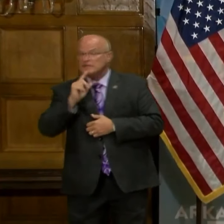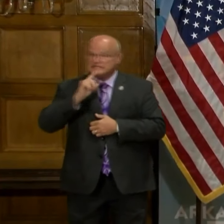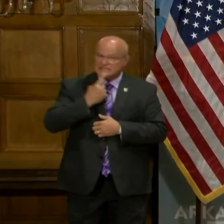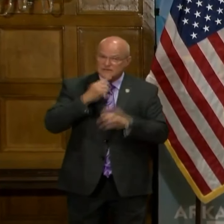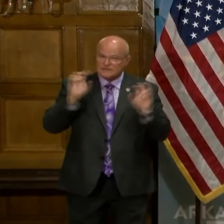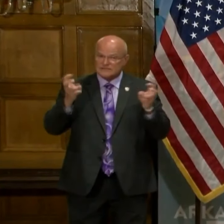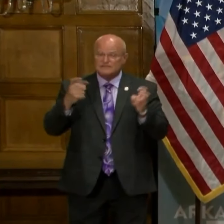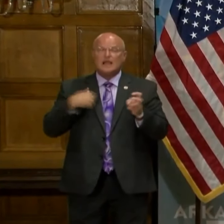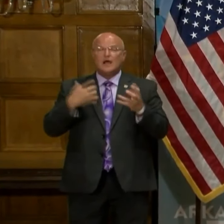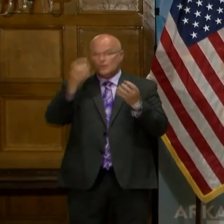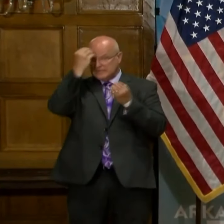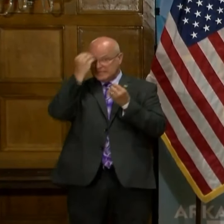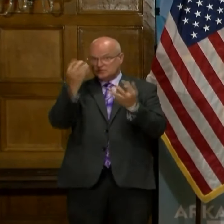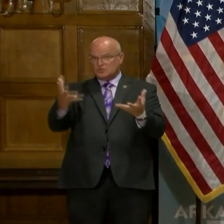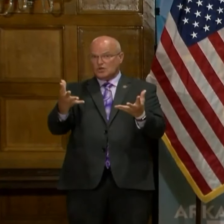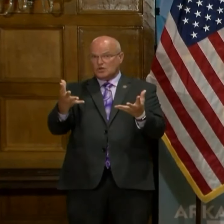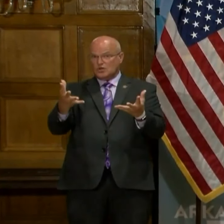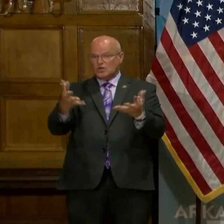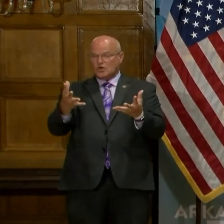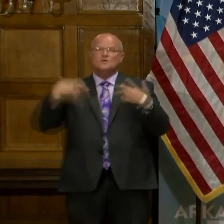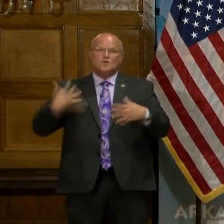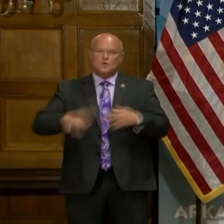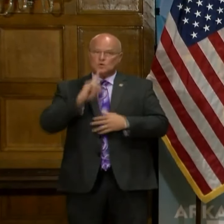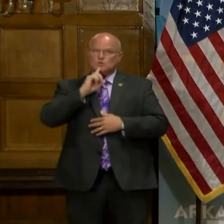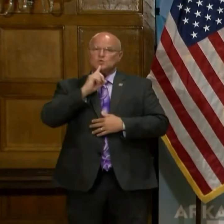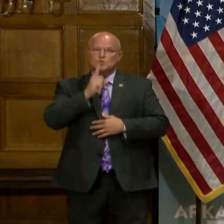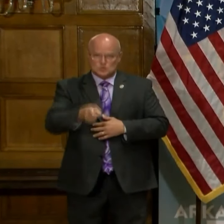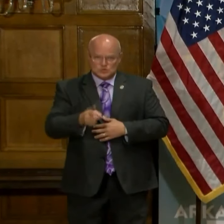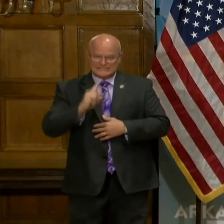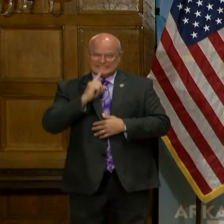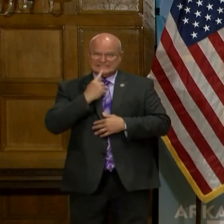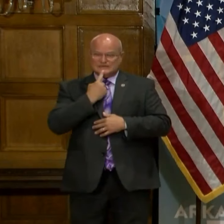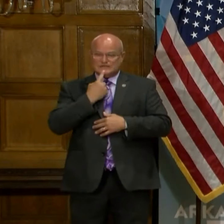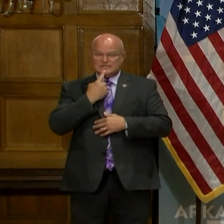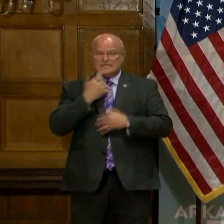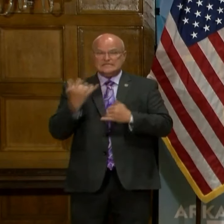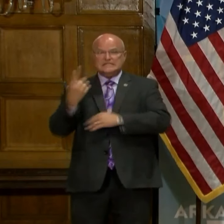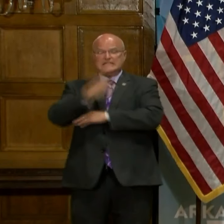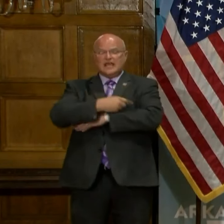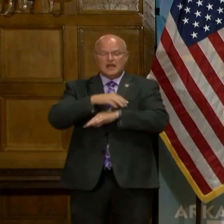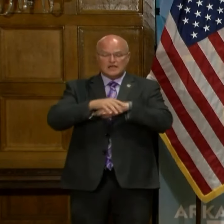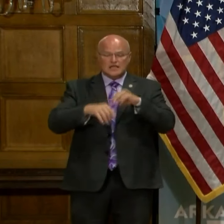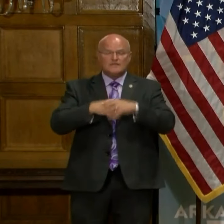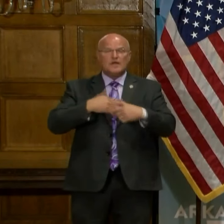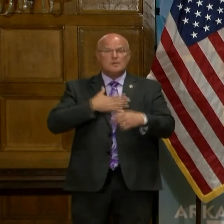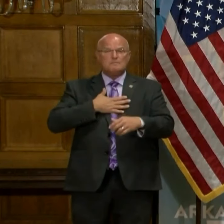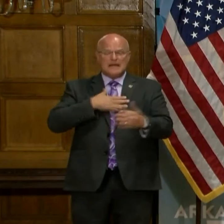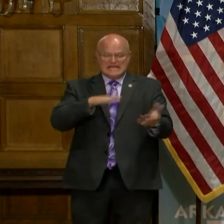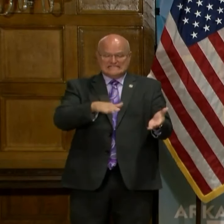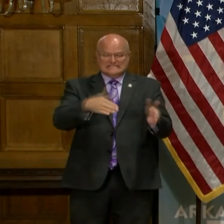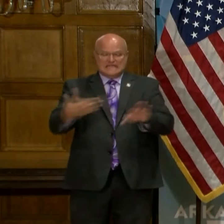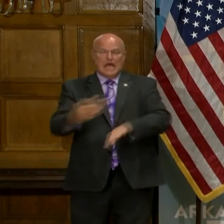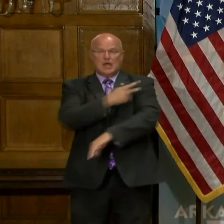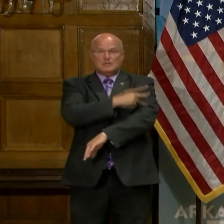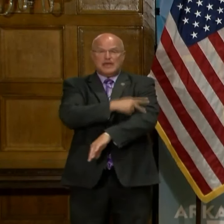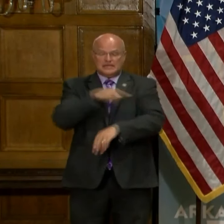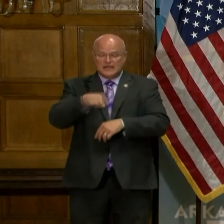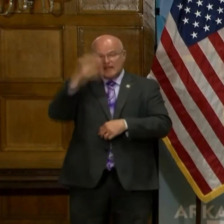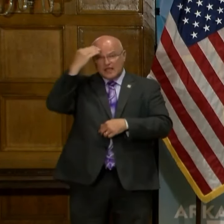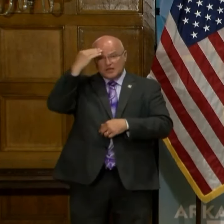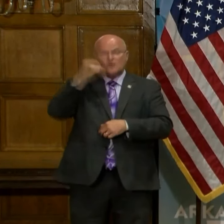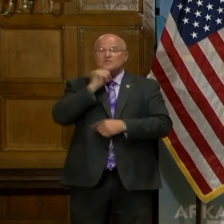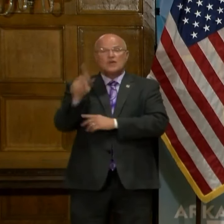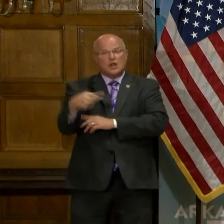serious. I just want to let you know it is very real and very serious. I spent the day comforting my dying patient so they would know they